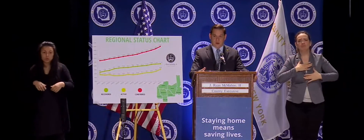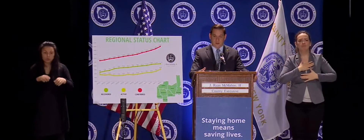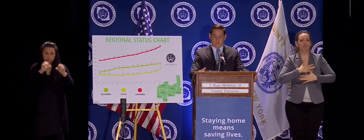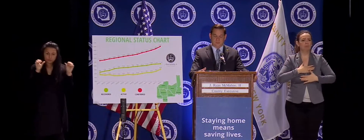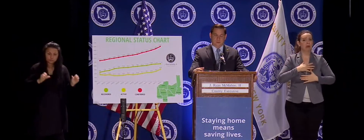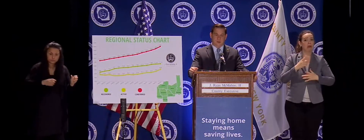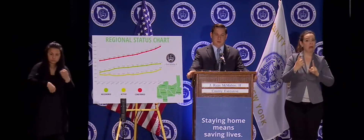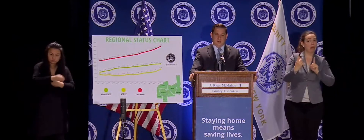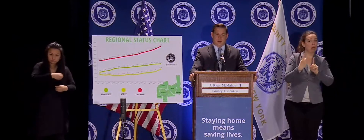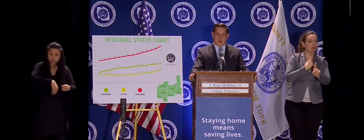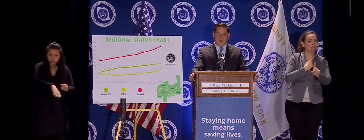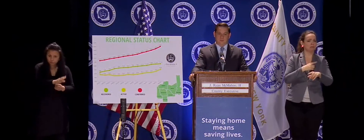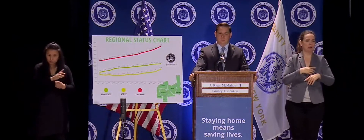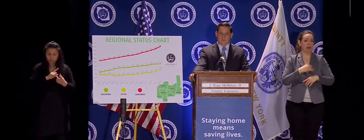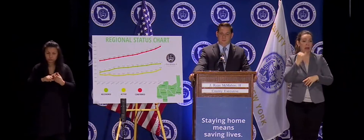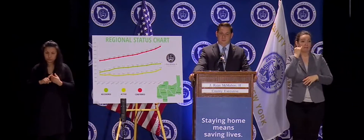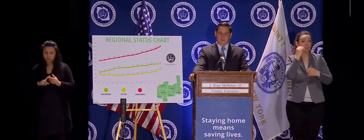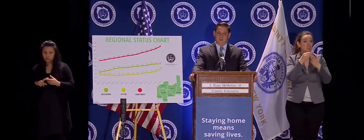go to Target.